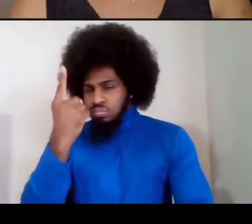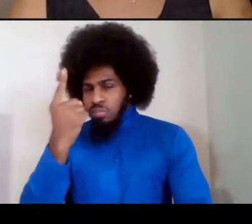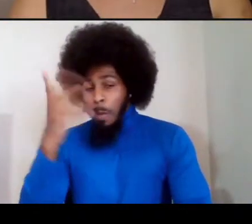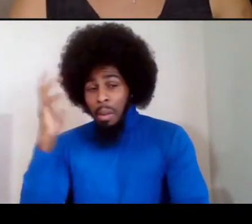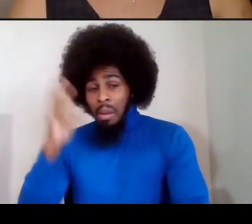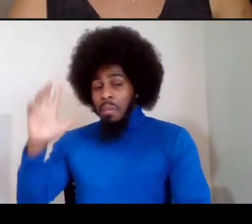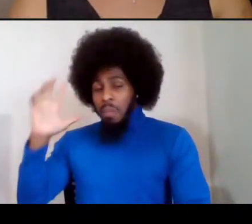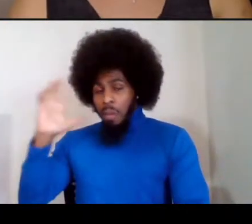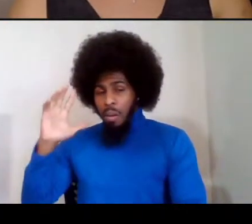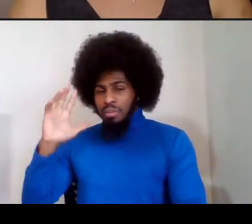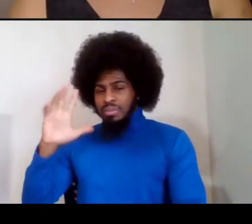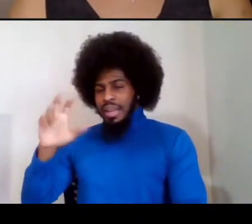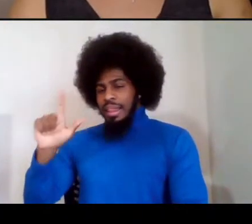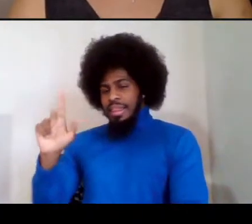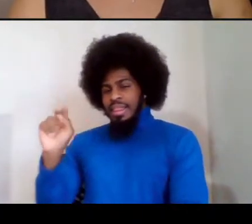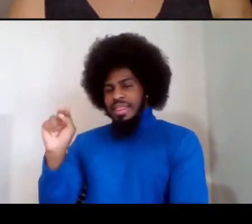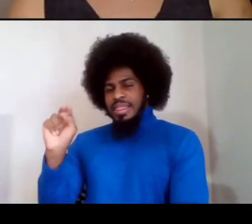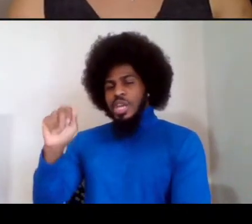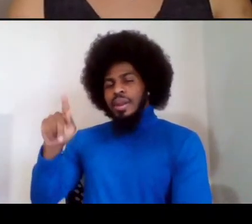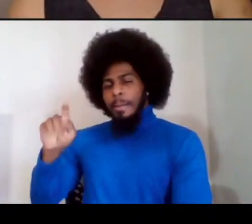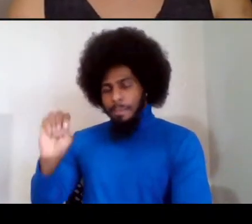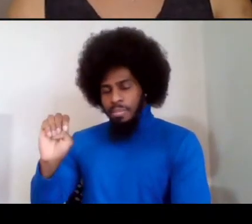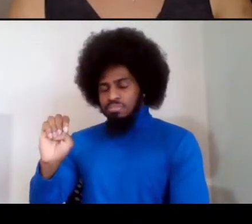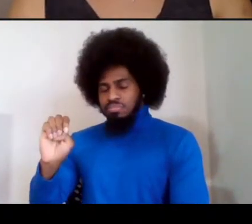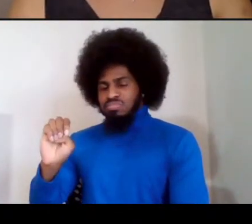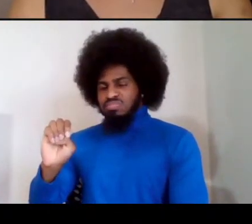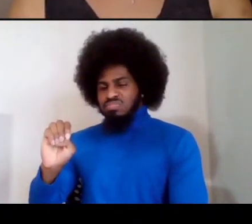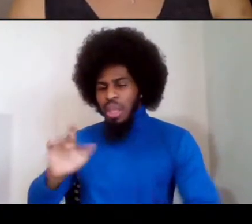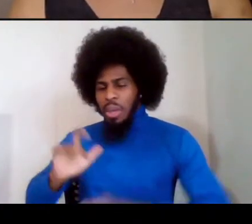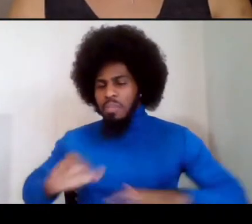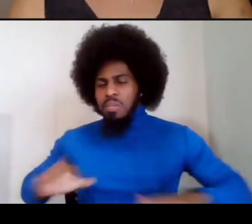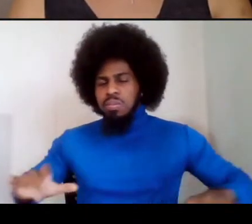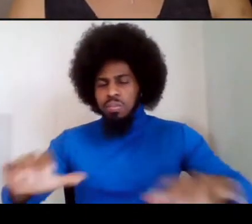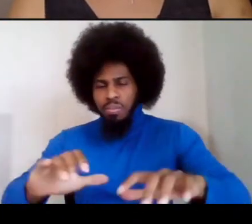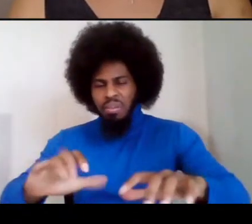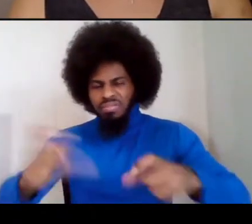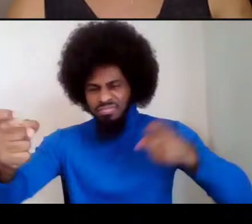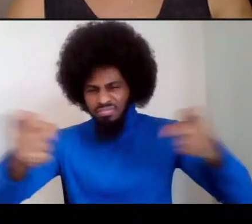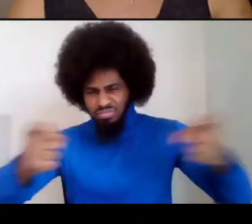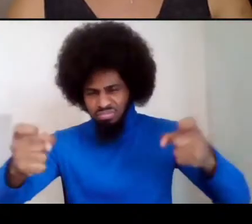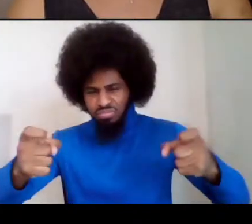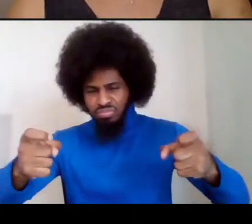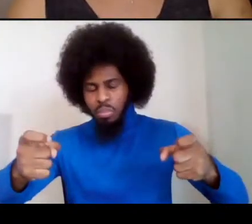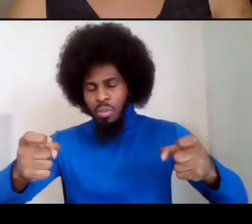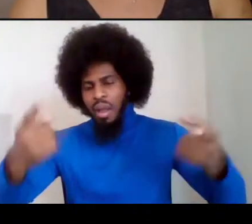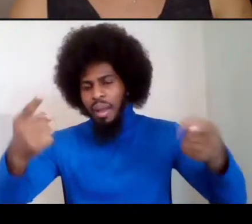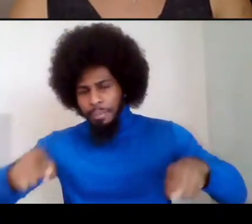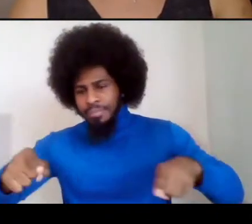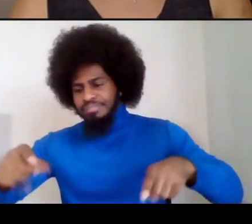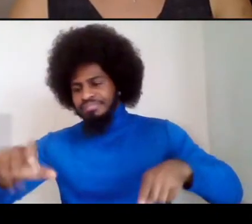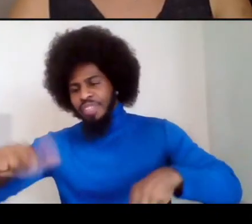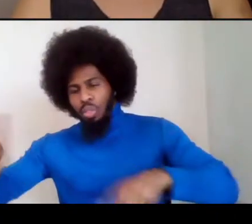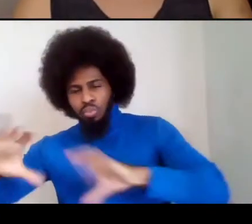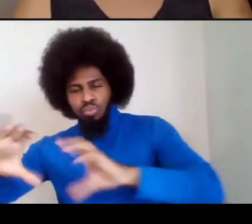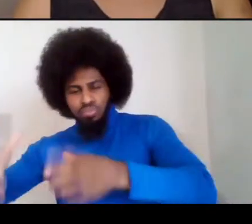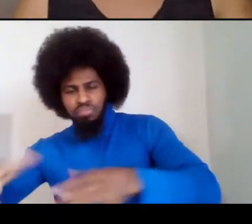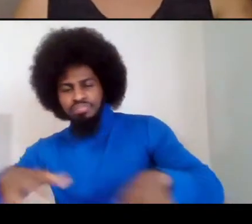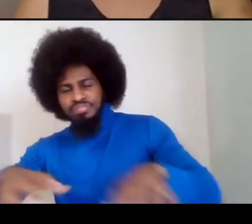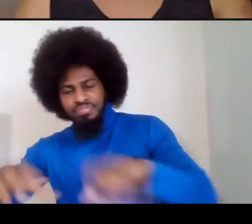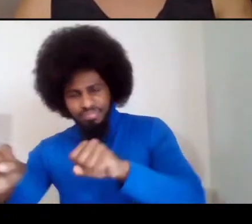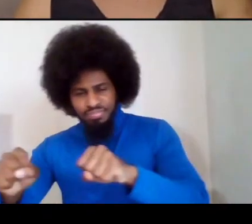Lenape. I am a life, body, soul alchemist in which I turn ethereal matter into what we